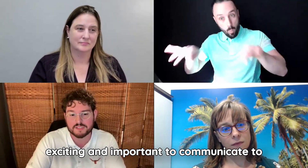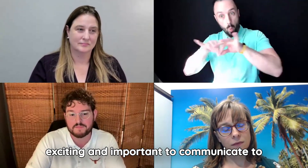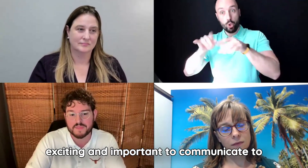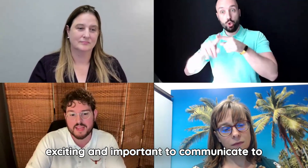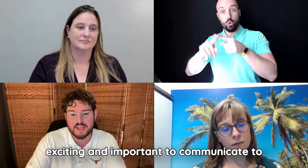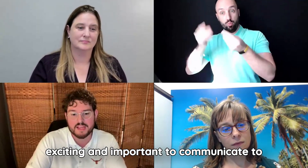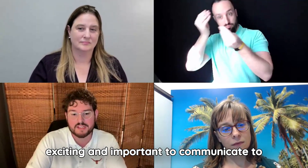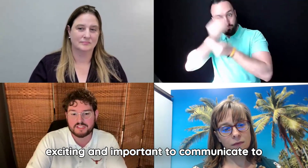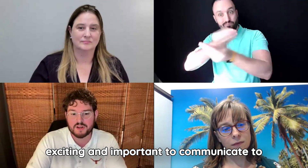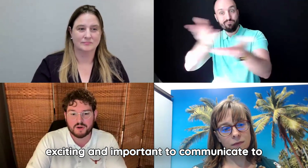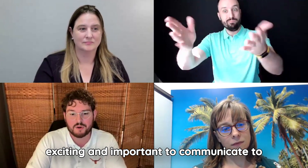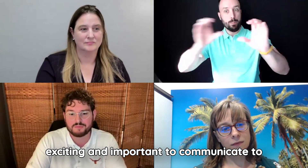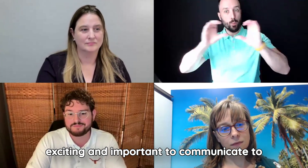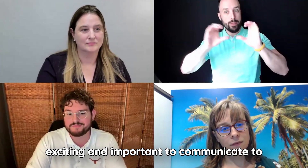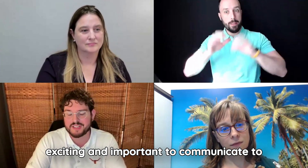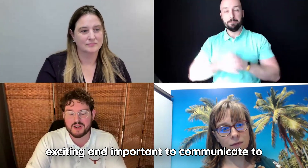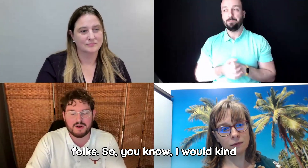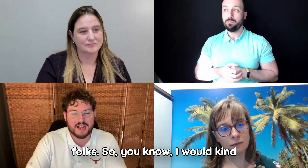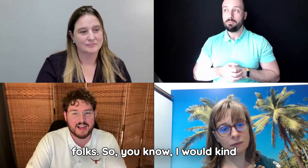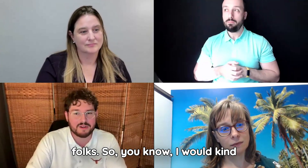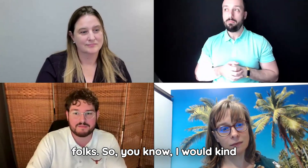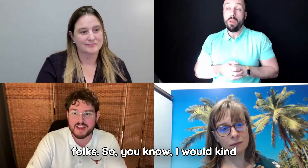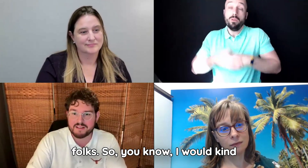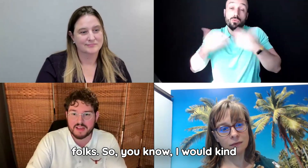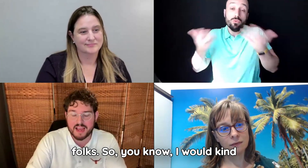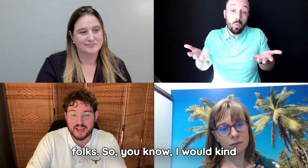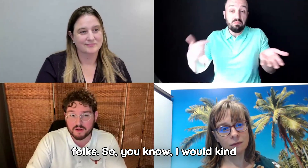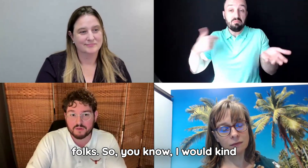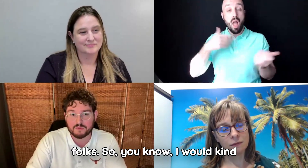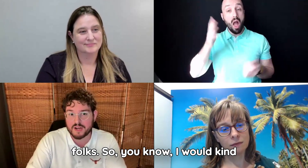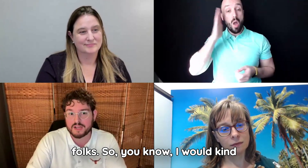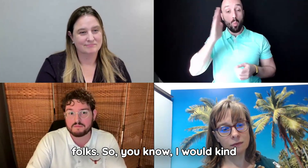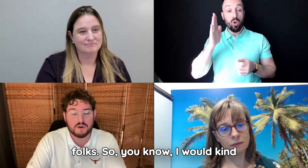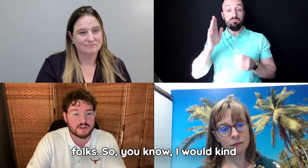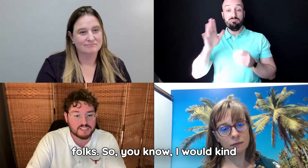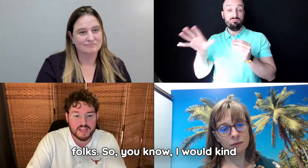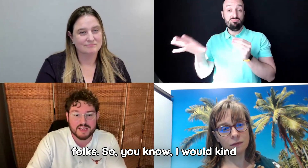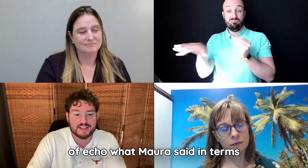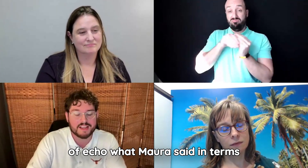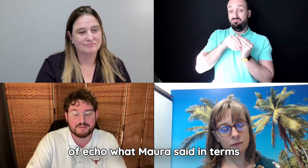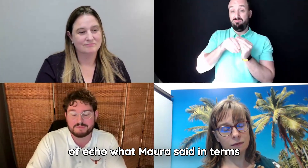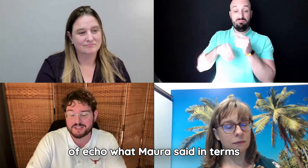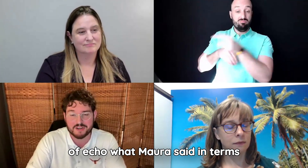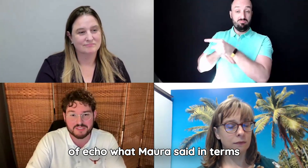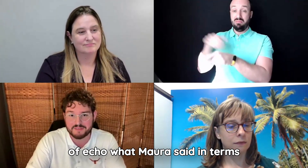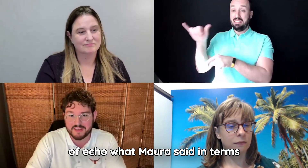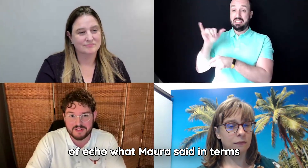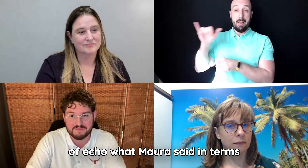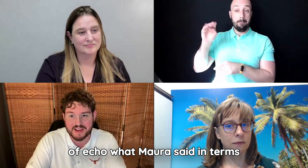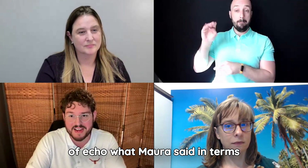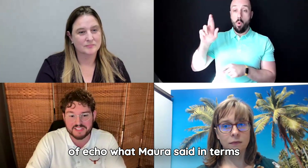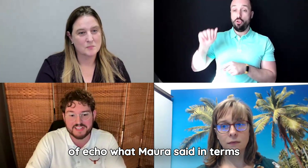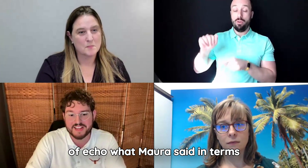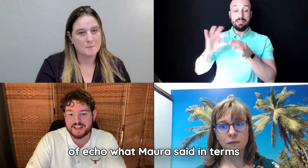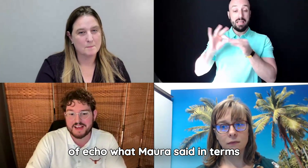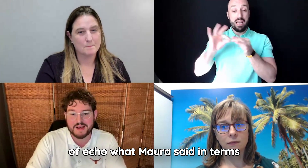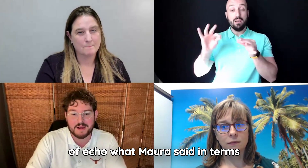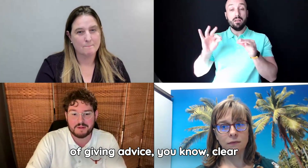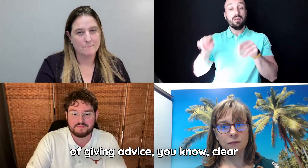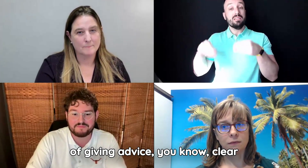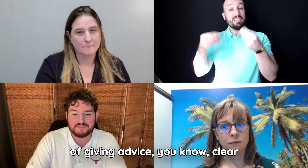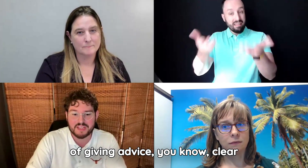to folks. So, I would kind of echo what Maura said in terms of giving advice.